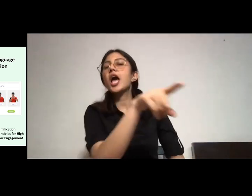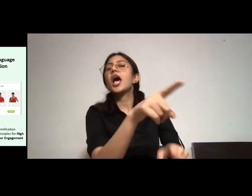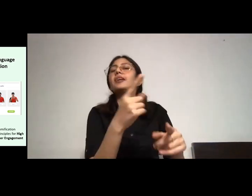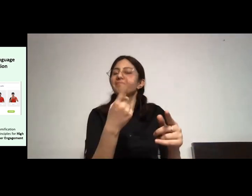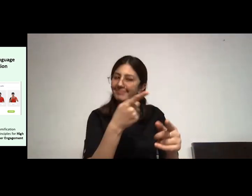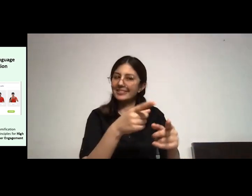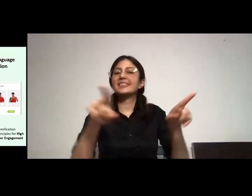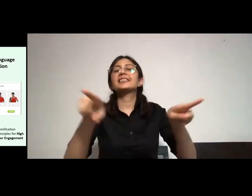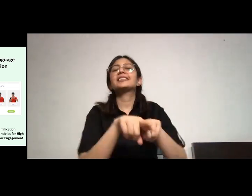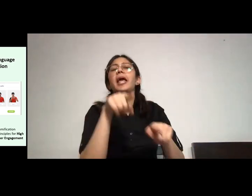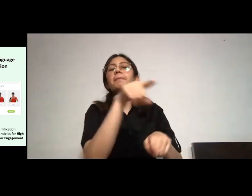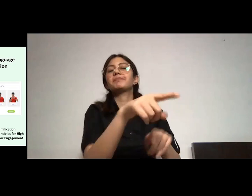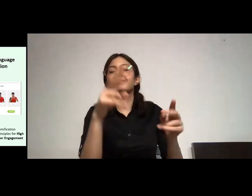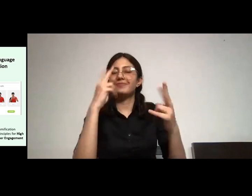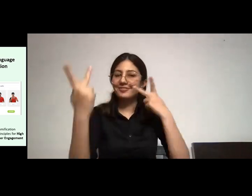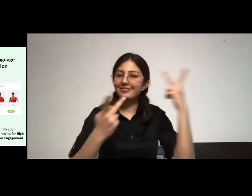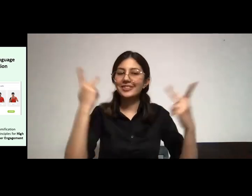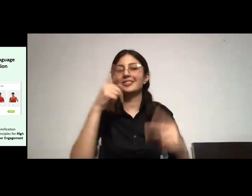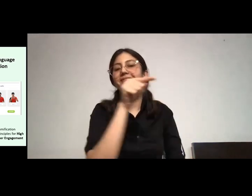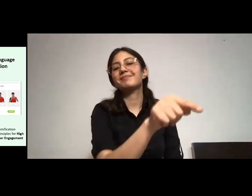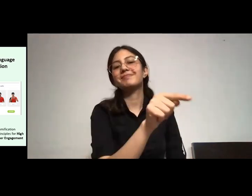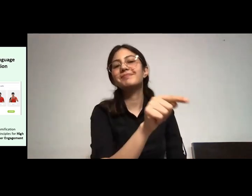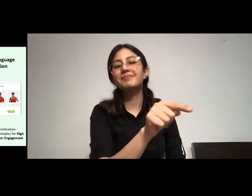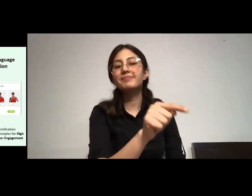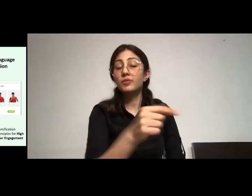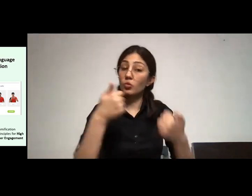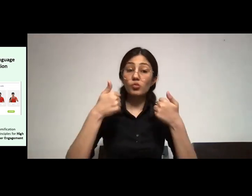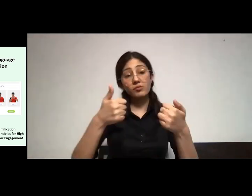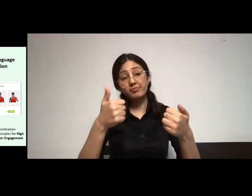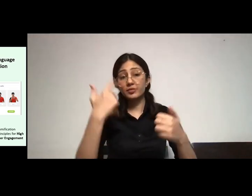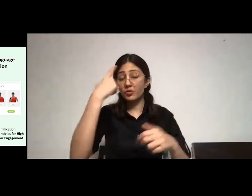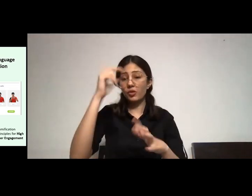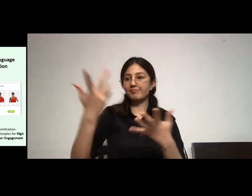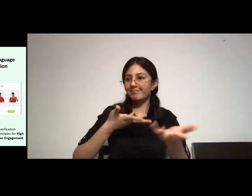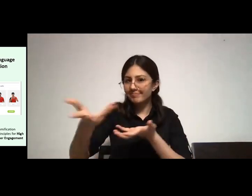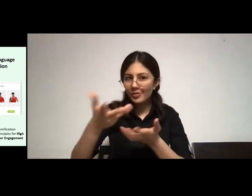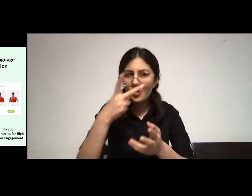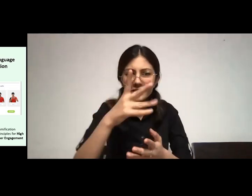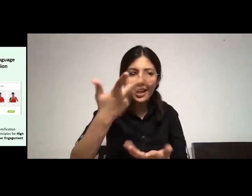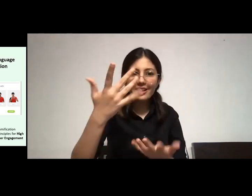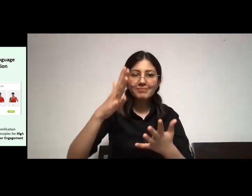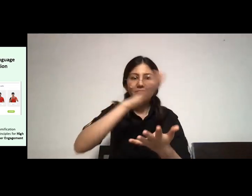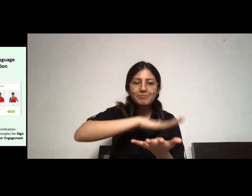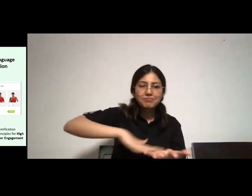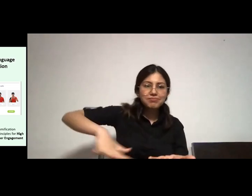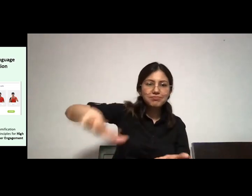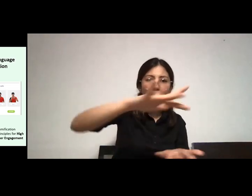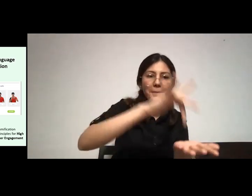looks. There are really good engaging features. The island that you see is